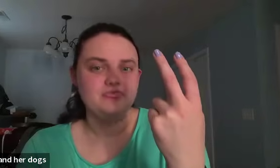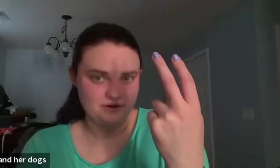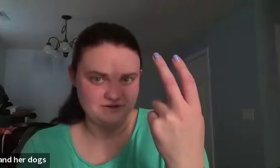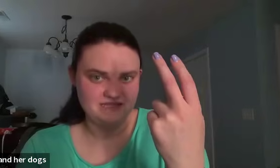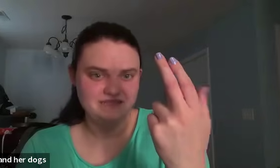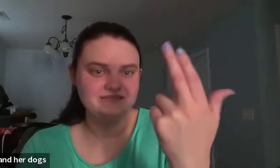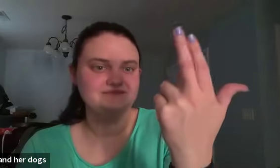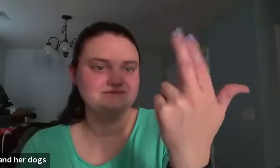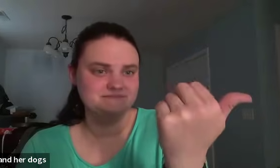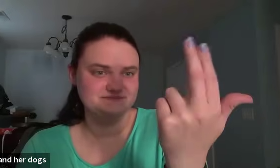13,